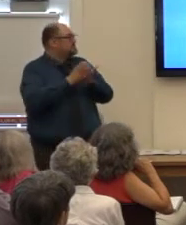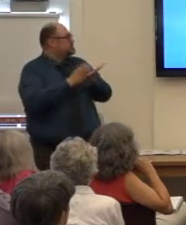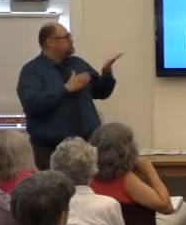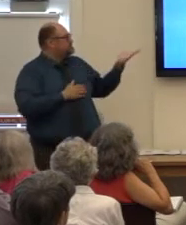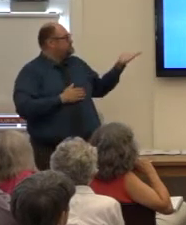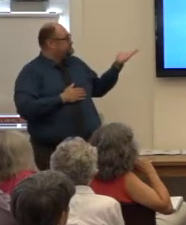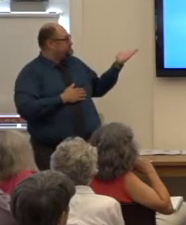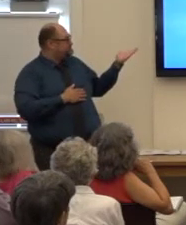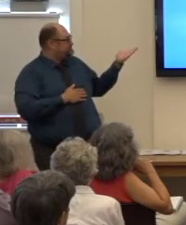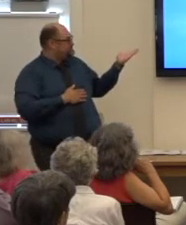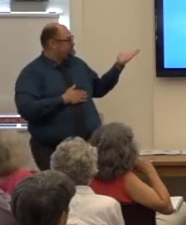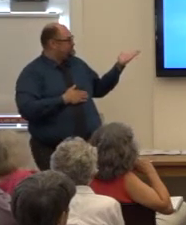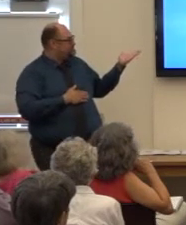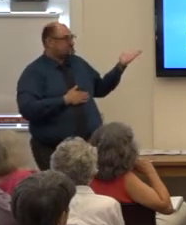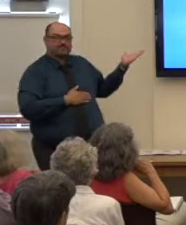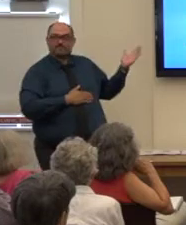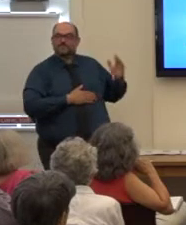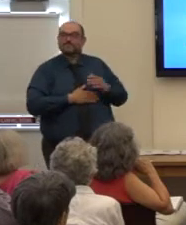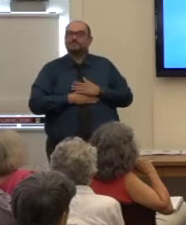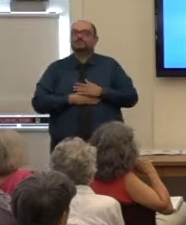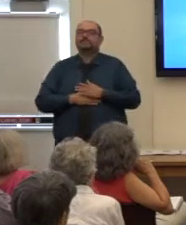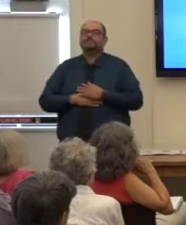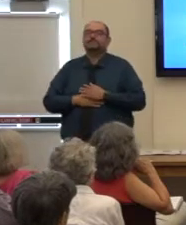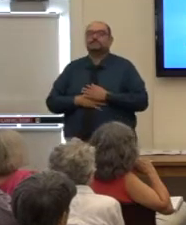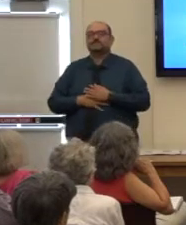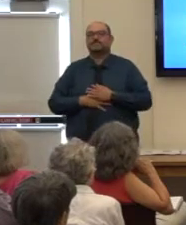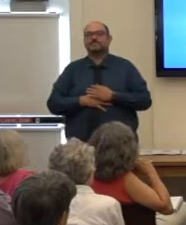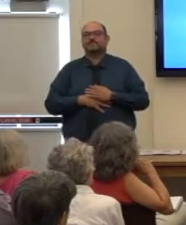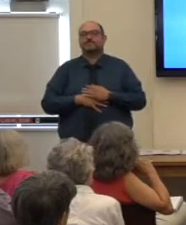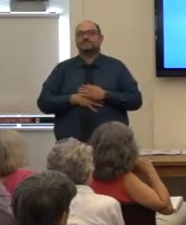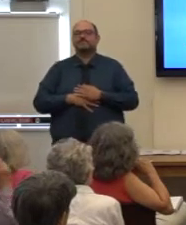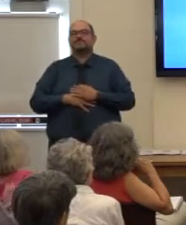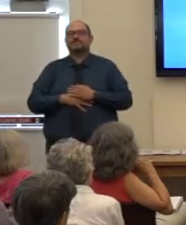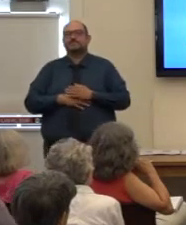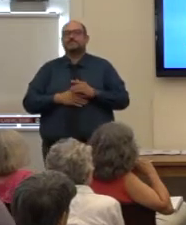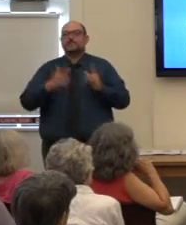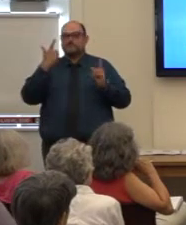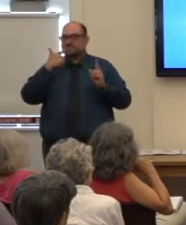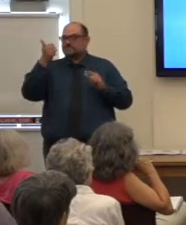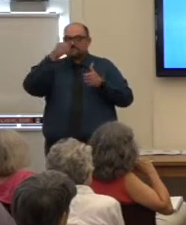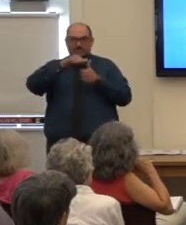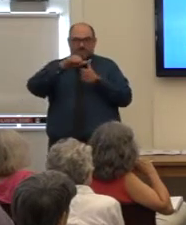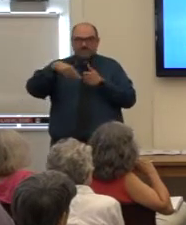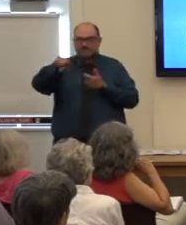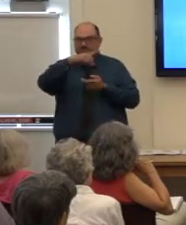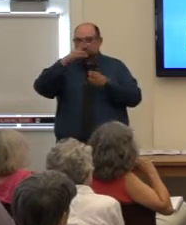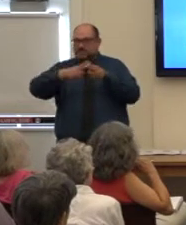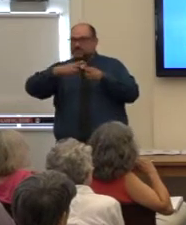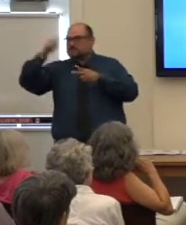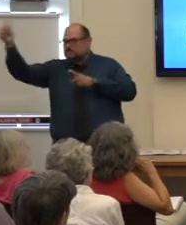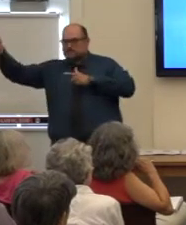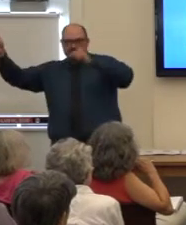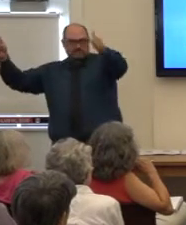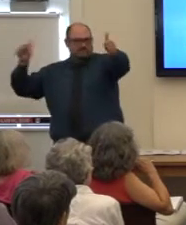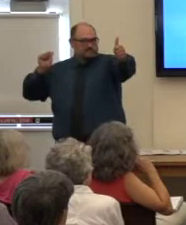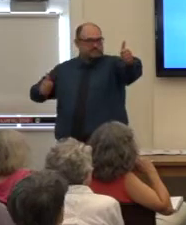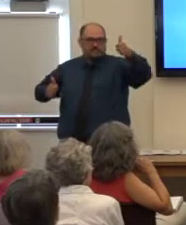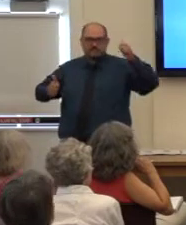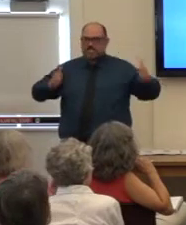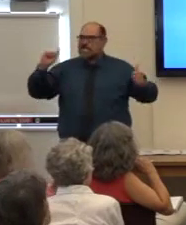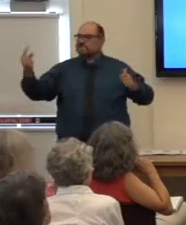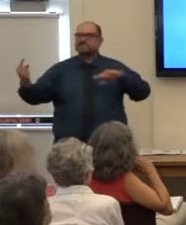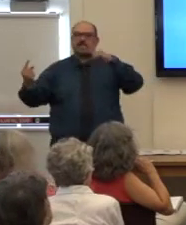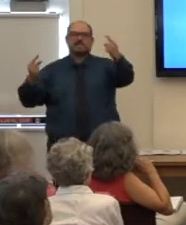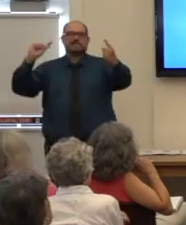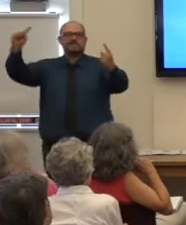phenomenon that I've been talking about, this need to reach out and connect with one another, to create community, even if it's only a community